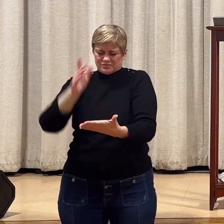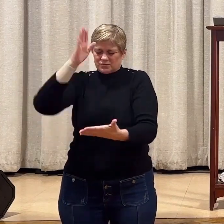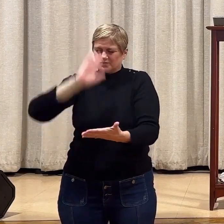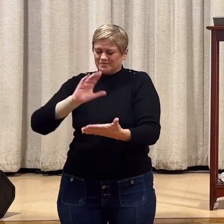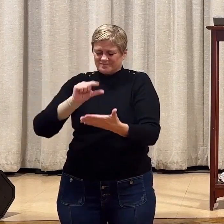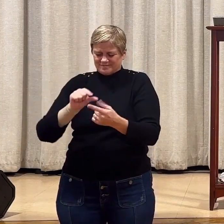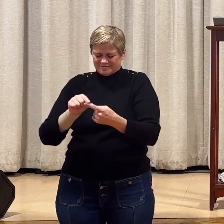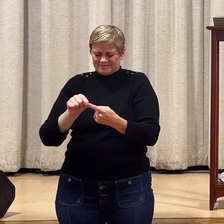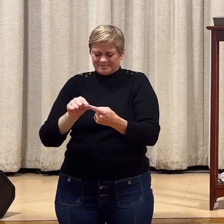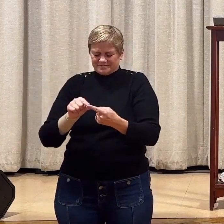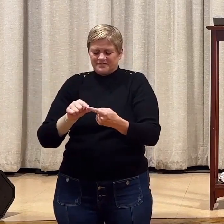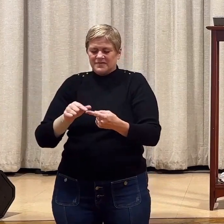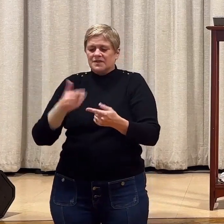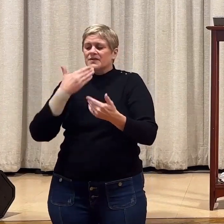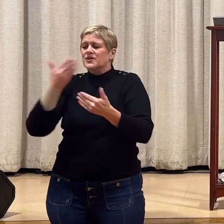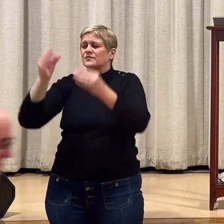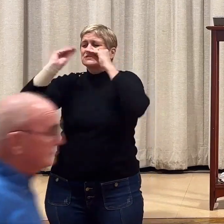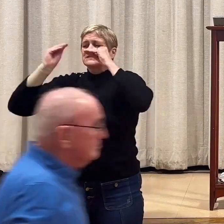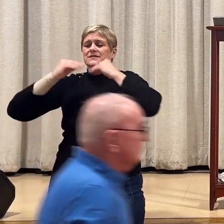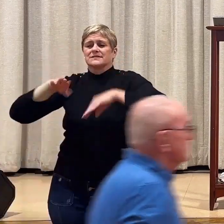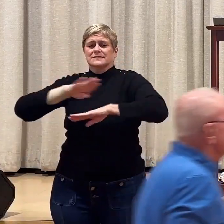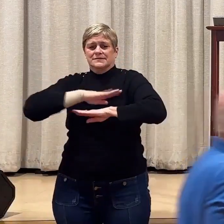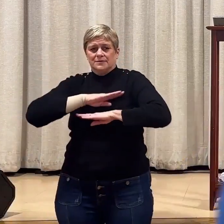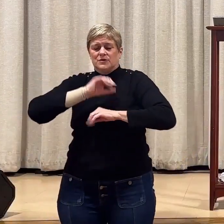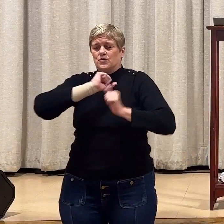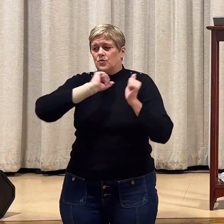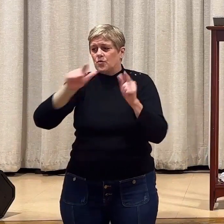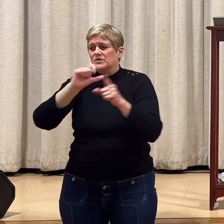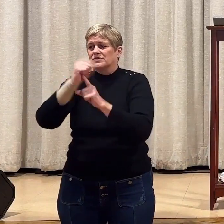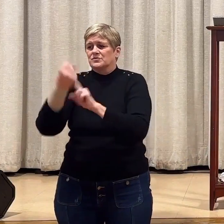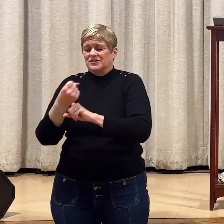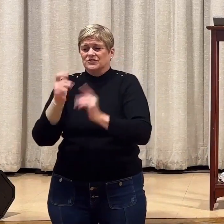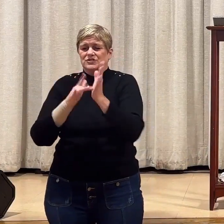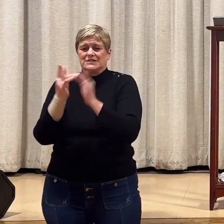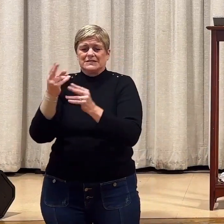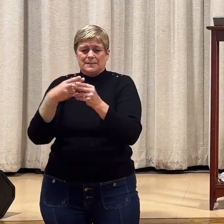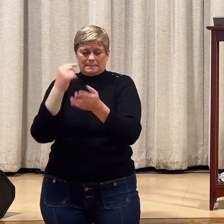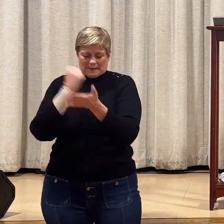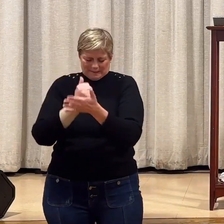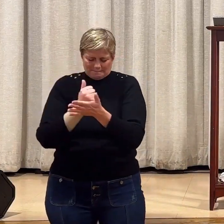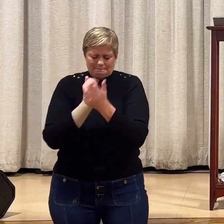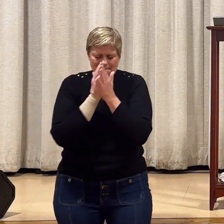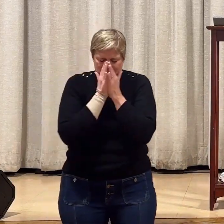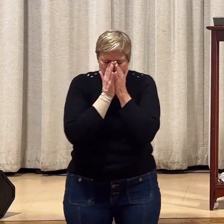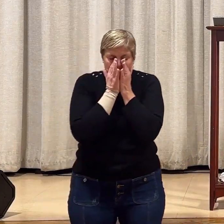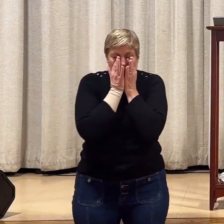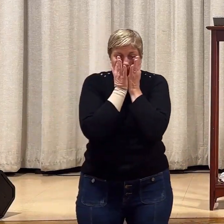Lord, for teaching us contentment in all circumstances. In Jesus' name, amen. Amen.